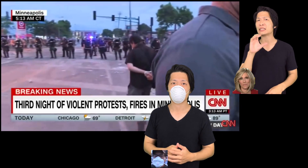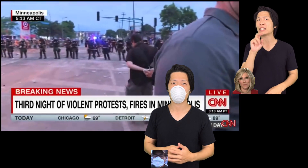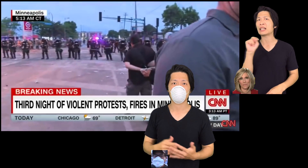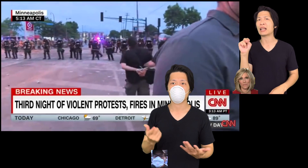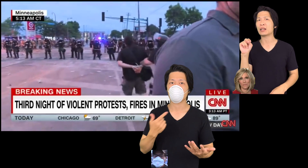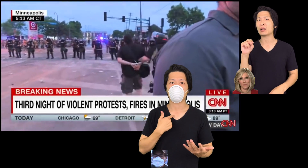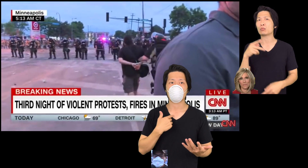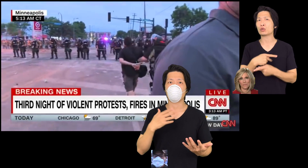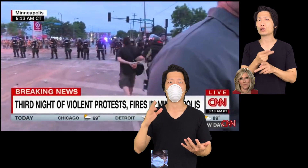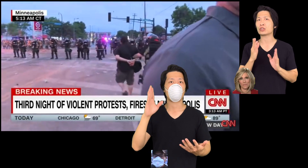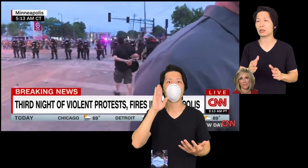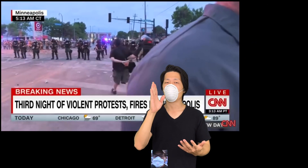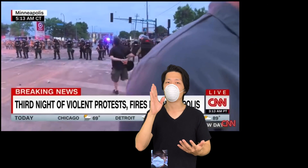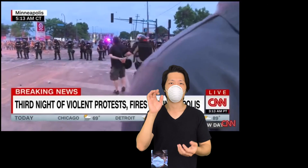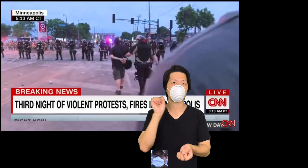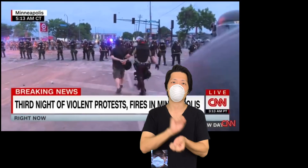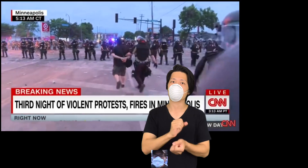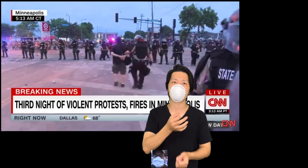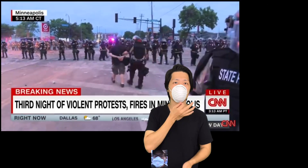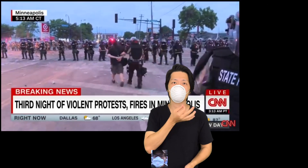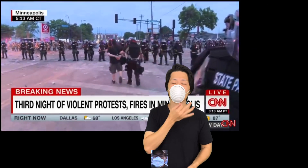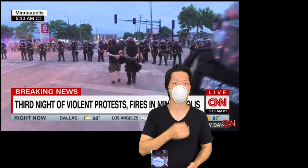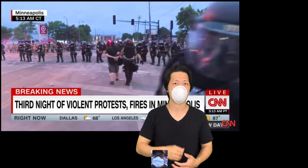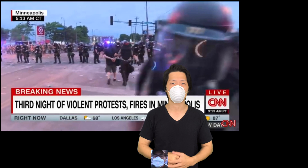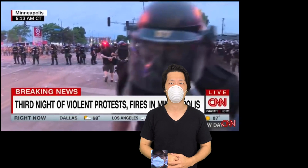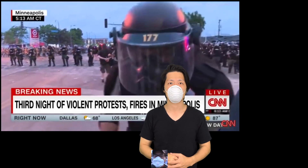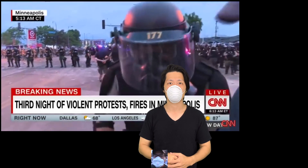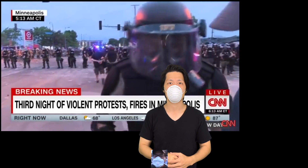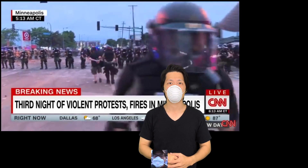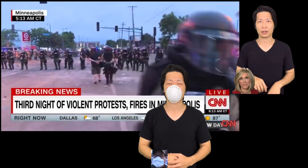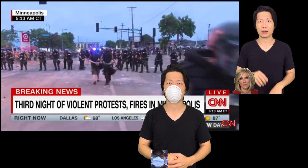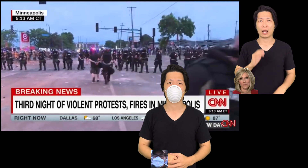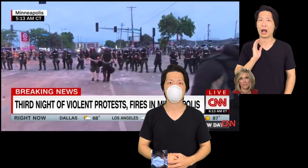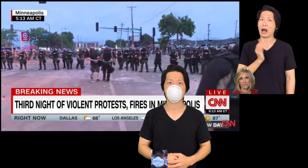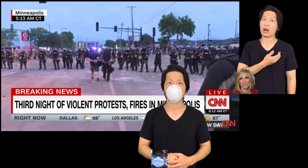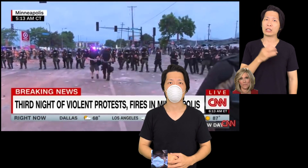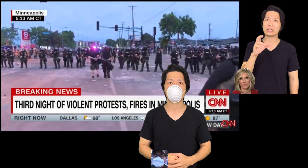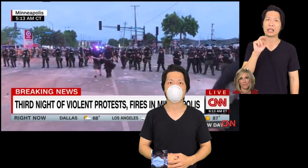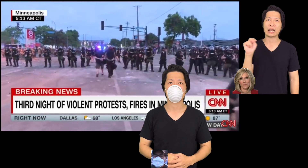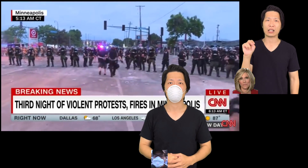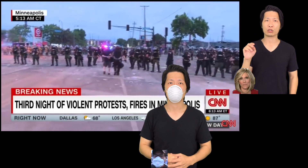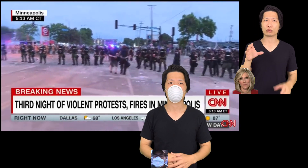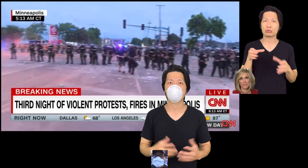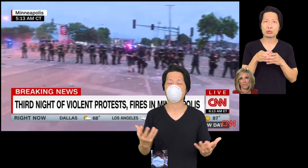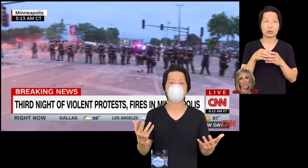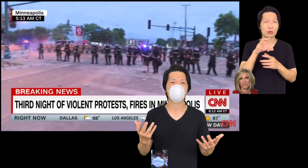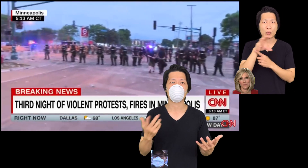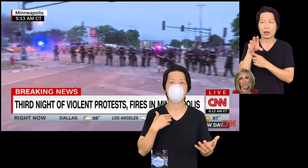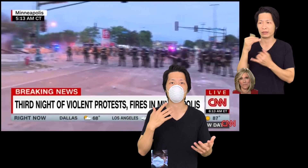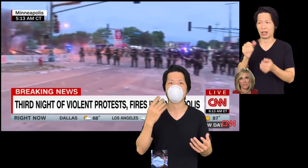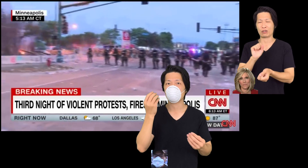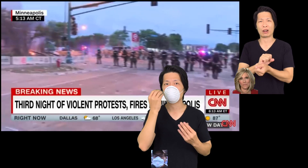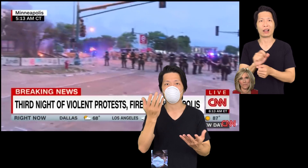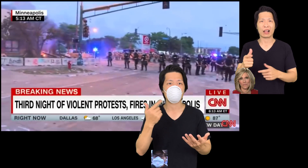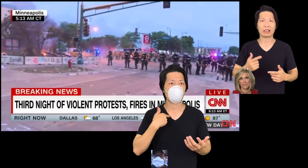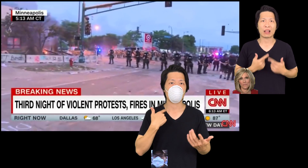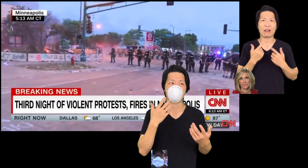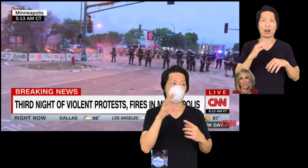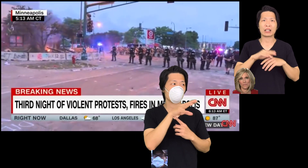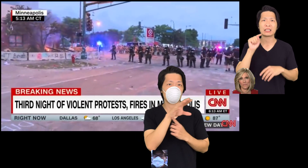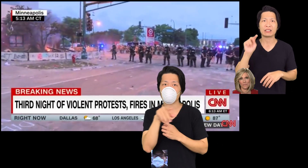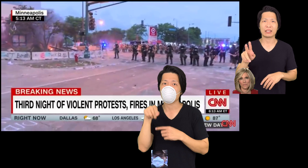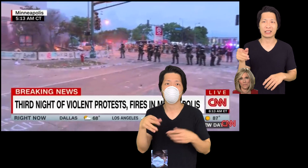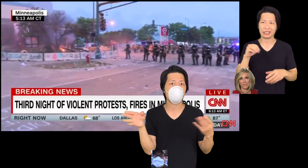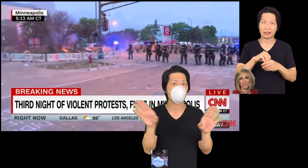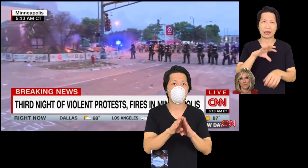Our CNN producer is being... I'm probably going to be taken in a minute. Our CNN camera crew and our producer are being arrested right now on